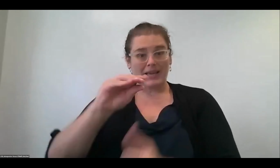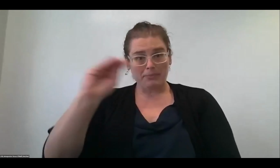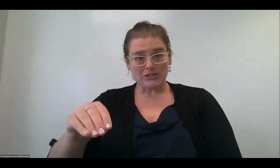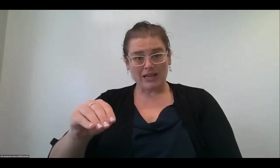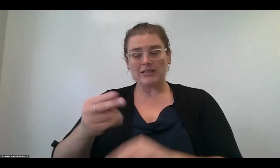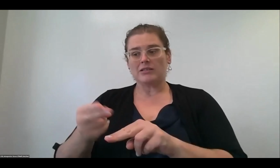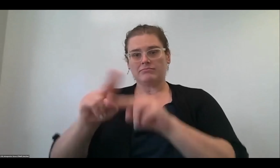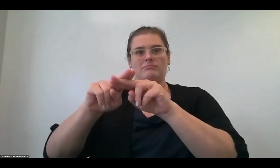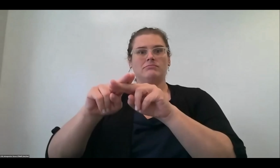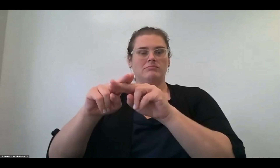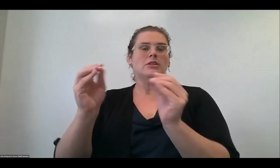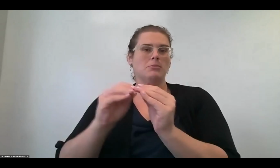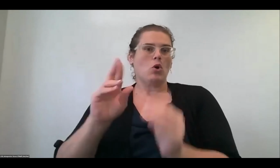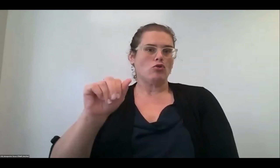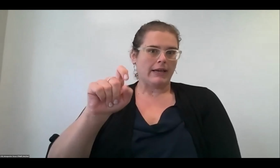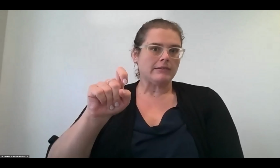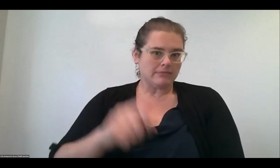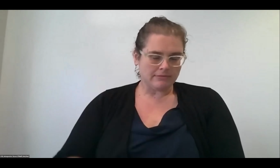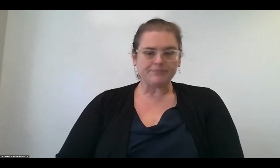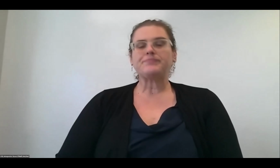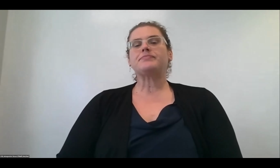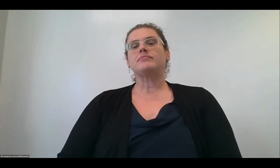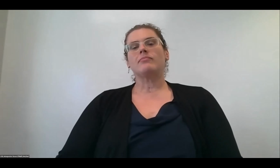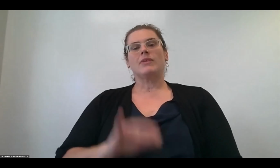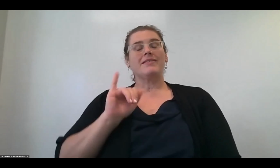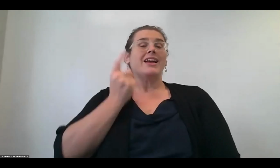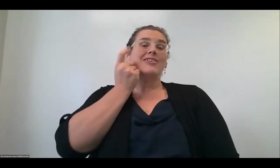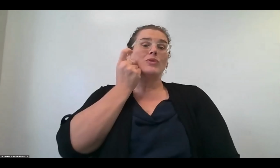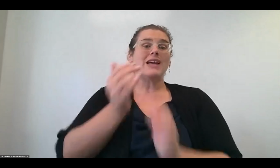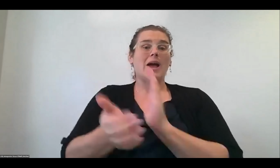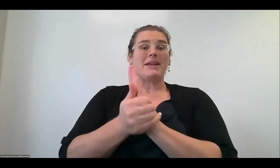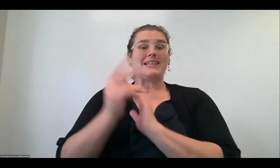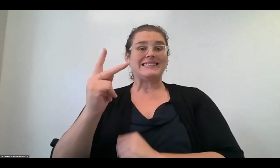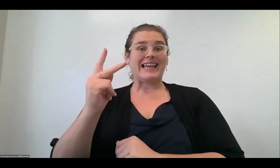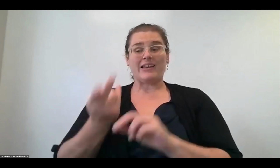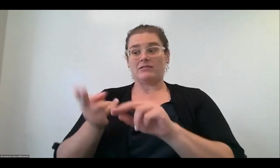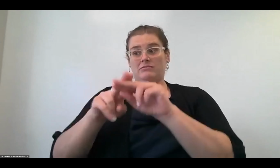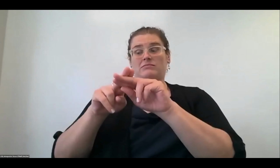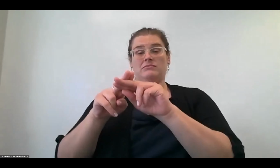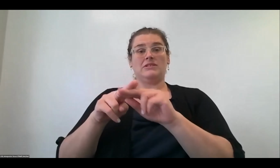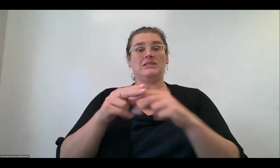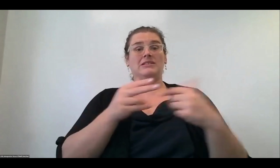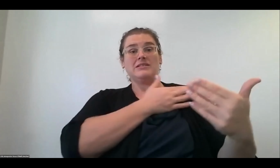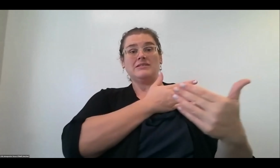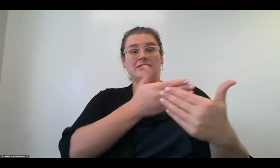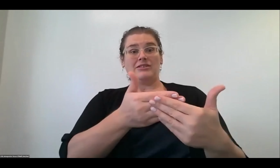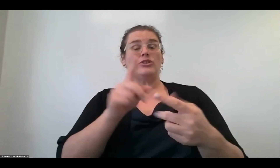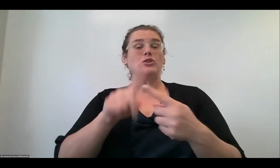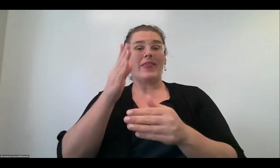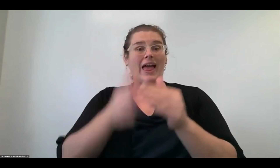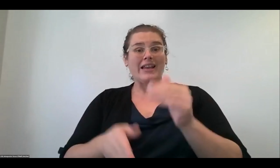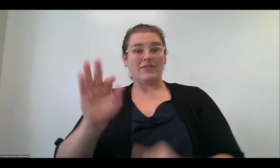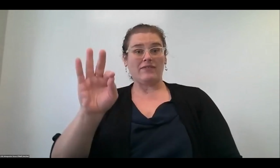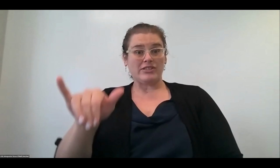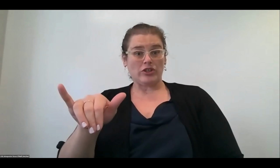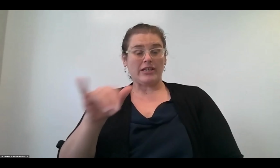nurses. Those rate increases in our most recent Appendix K were through the end of this fiscal year, just because in terms of